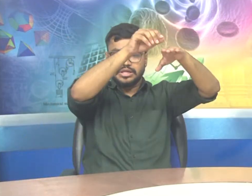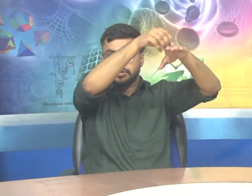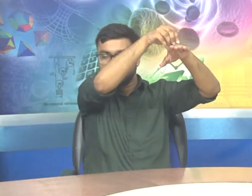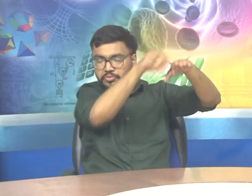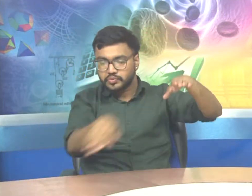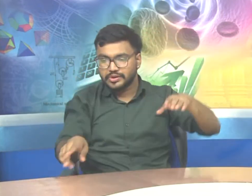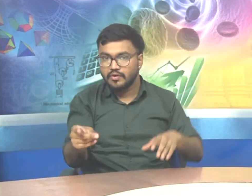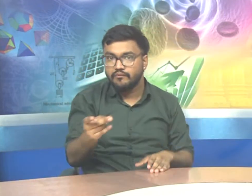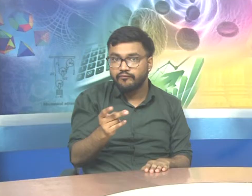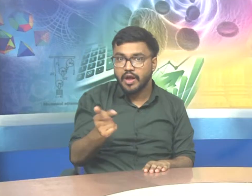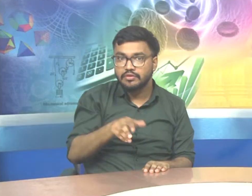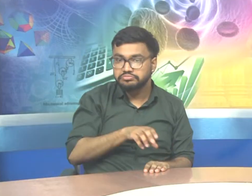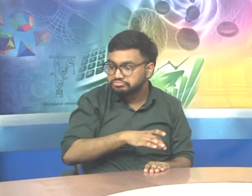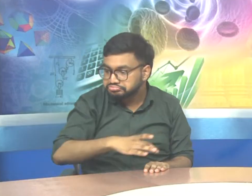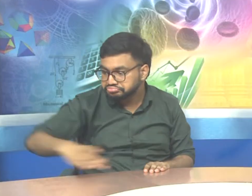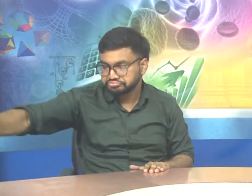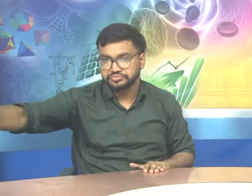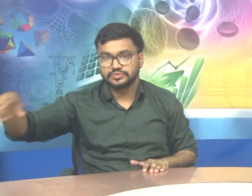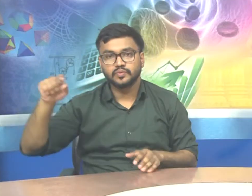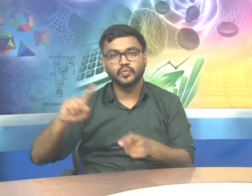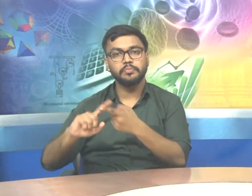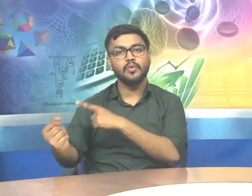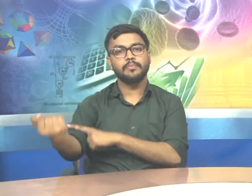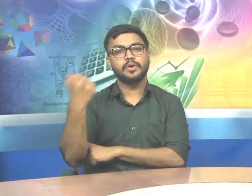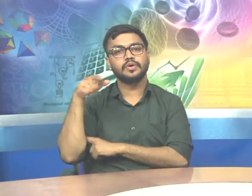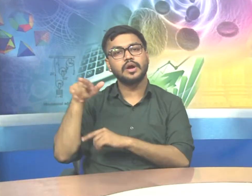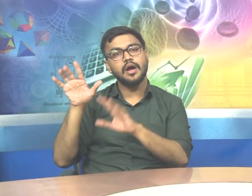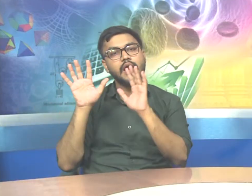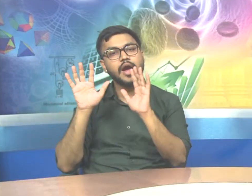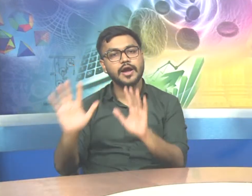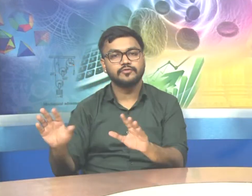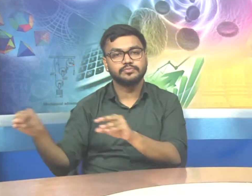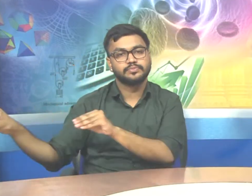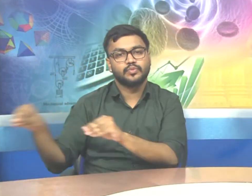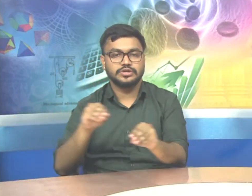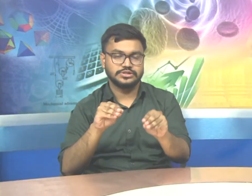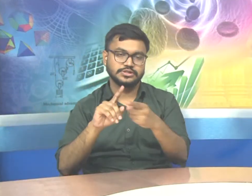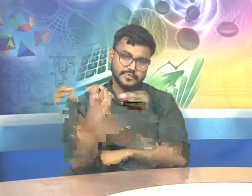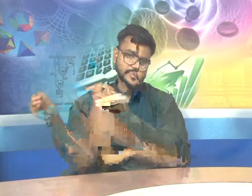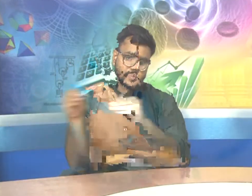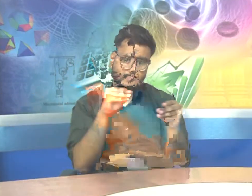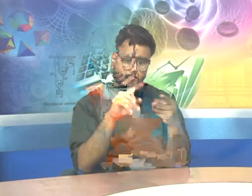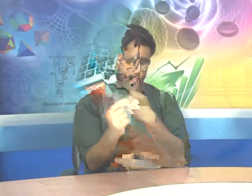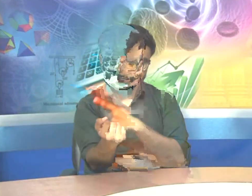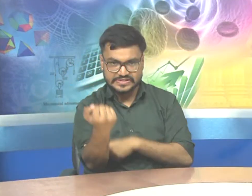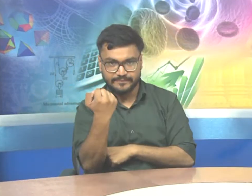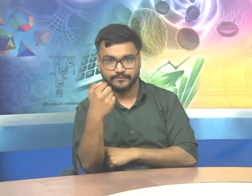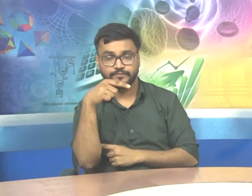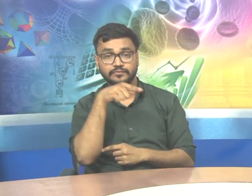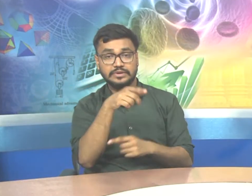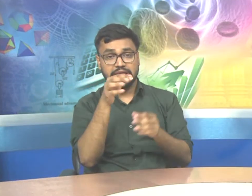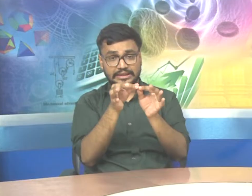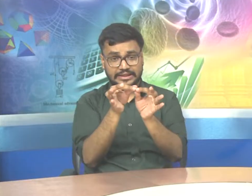matchbox moves even farther, which shows that it has. We can conclude that